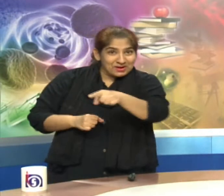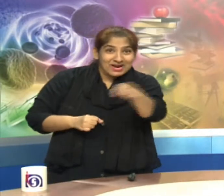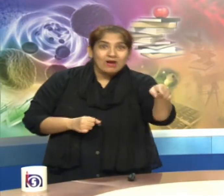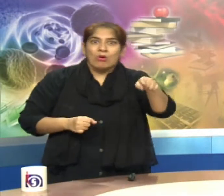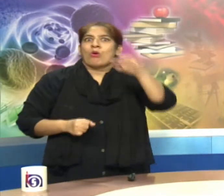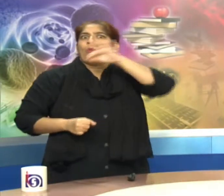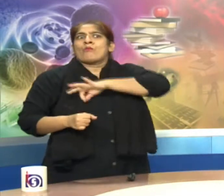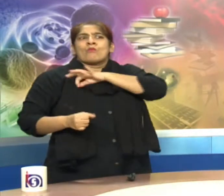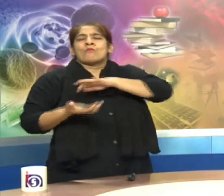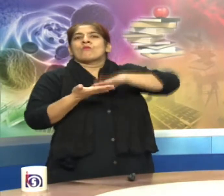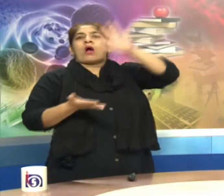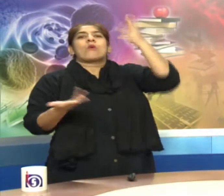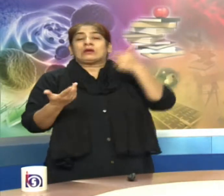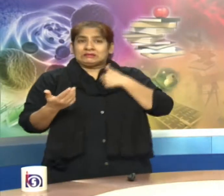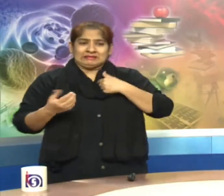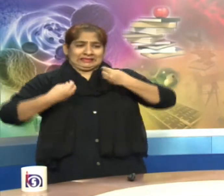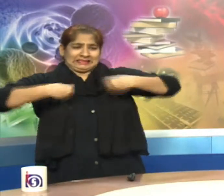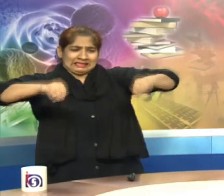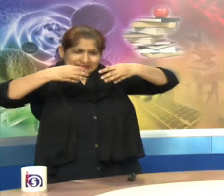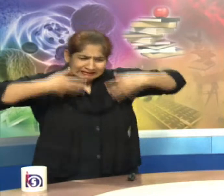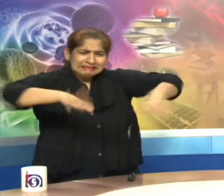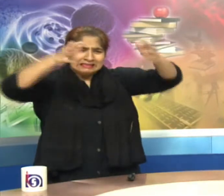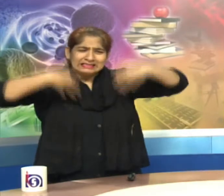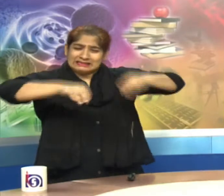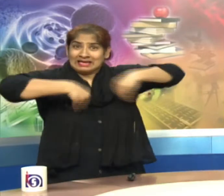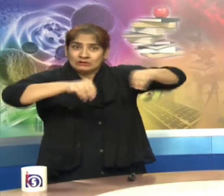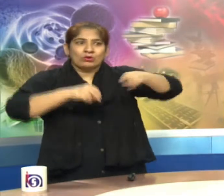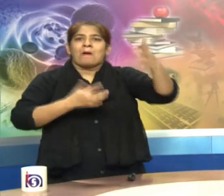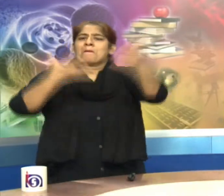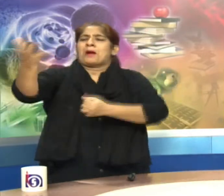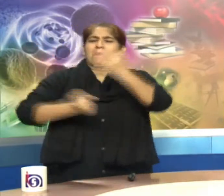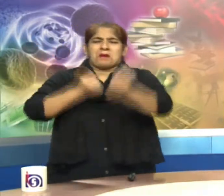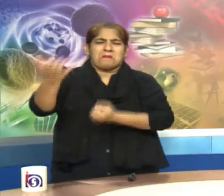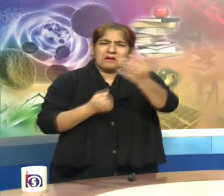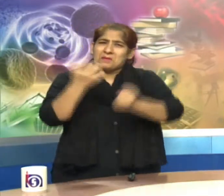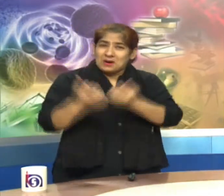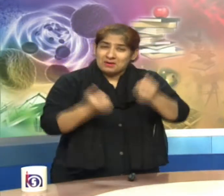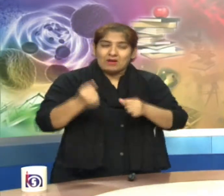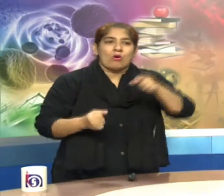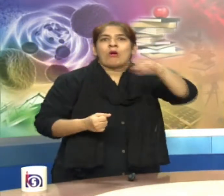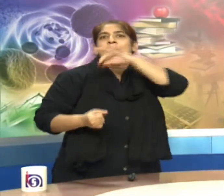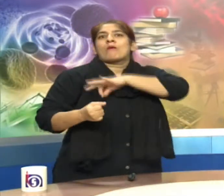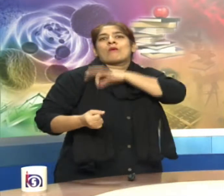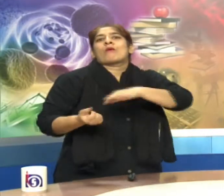The first important point is that it is beneficial for the customers.